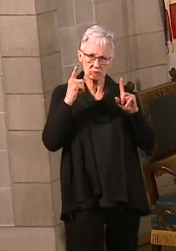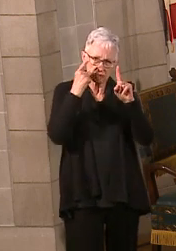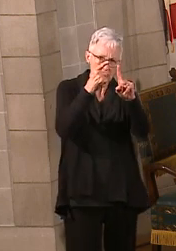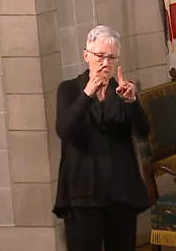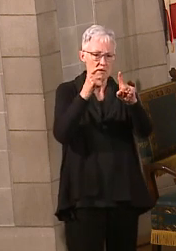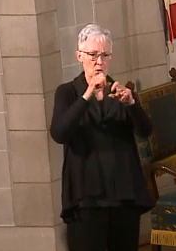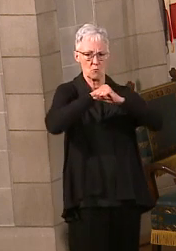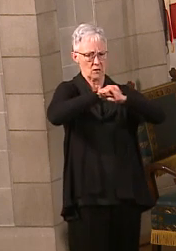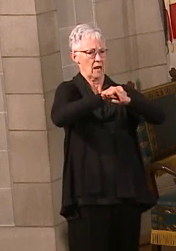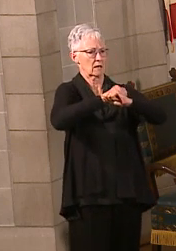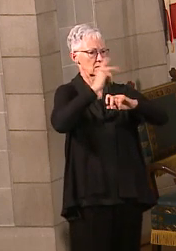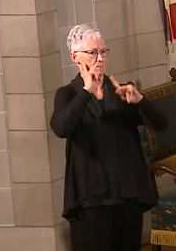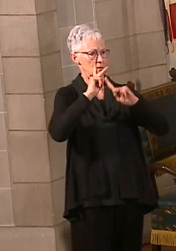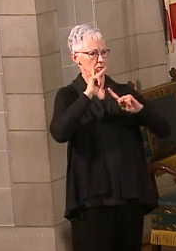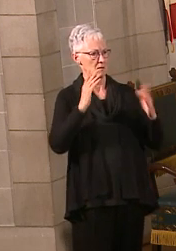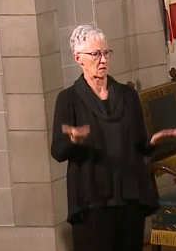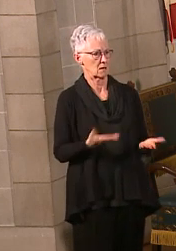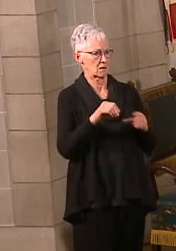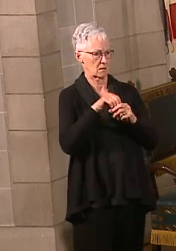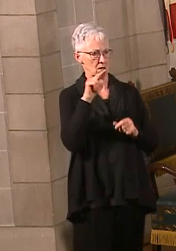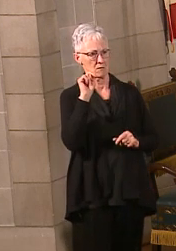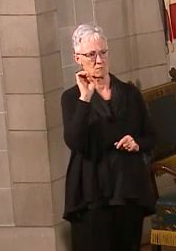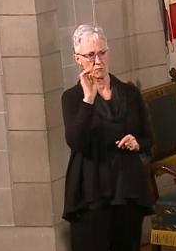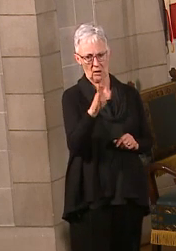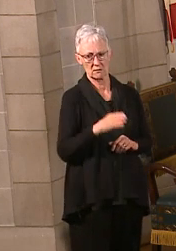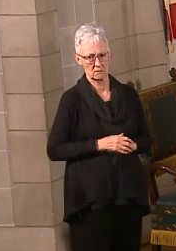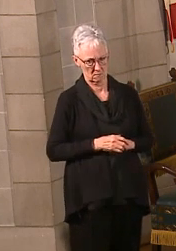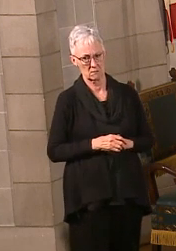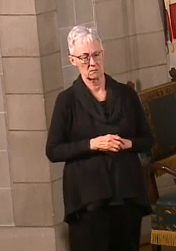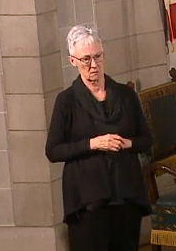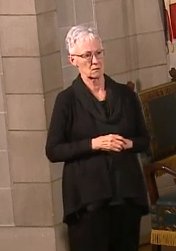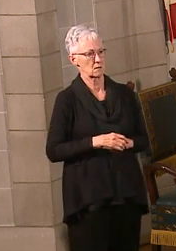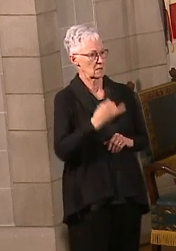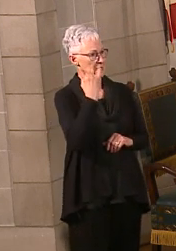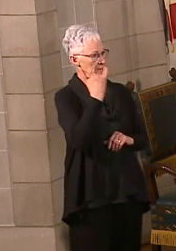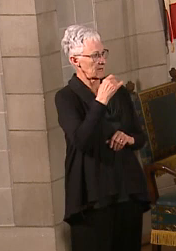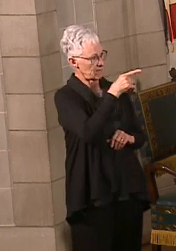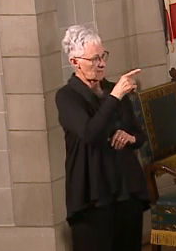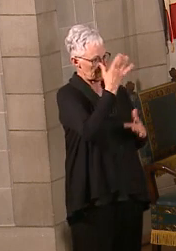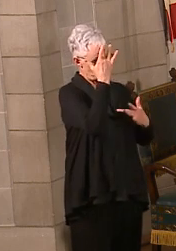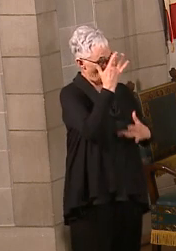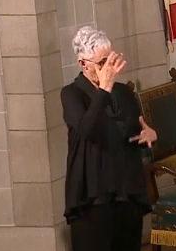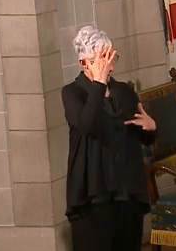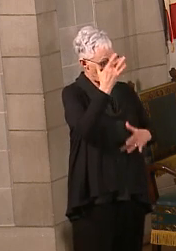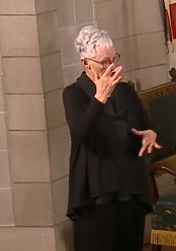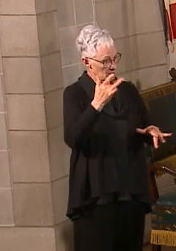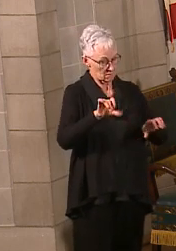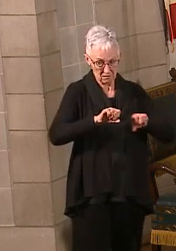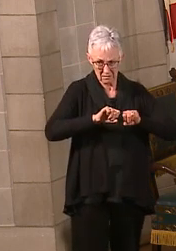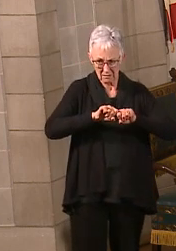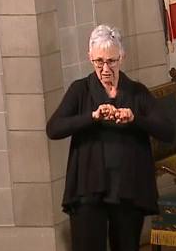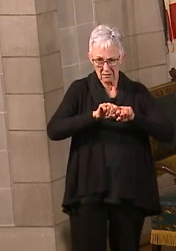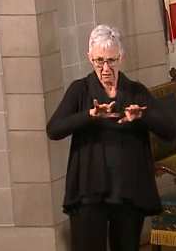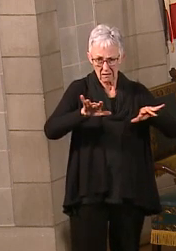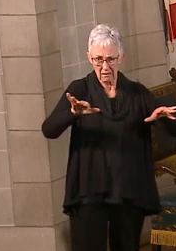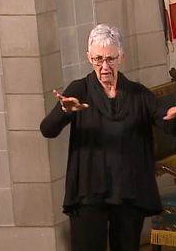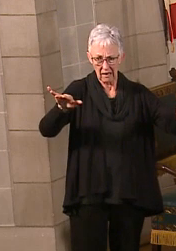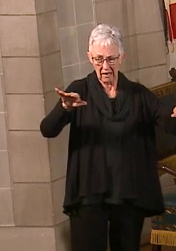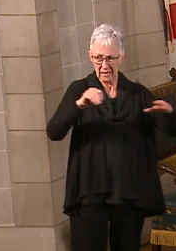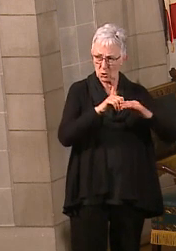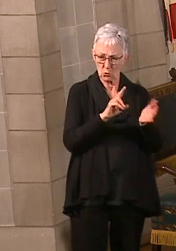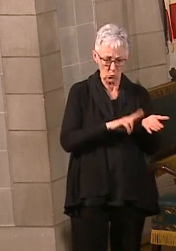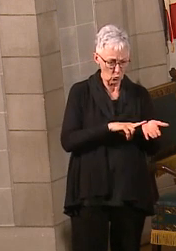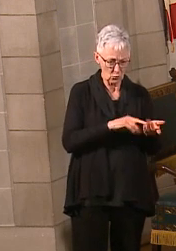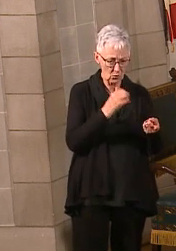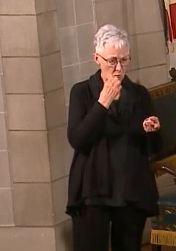state? That's what we're talking about here, folks. We're talking about if this virus gets into you know, things like nursing homes,